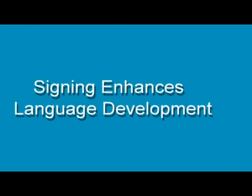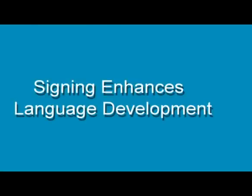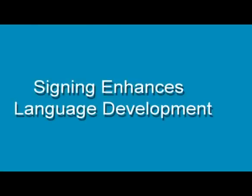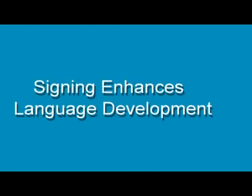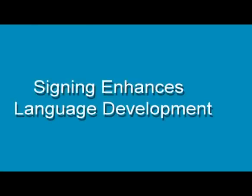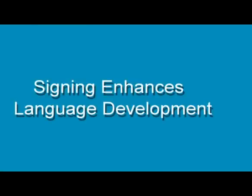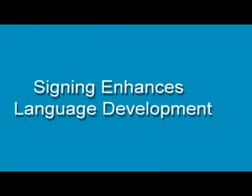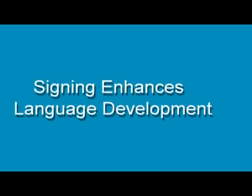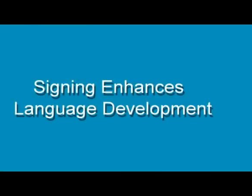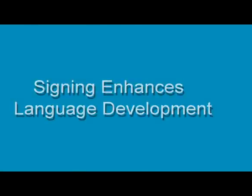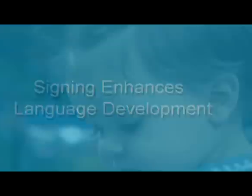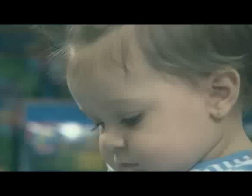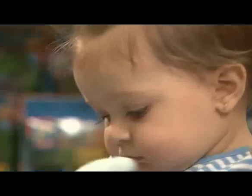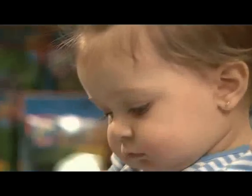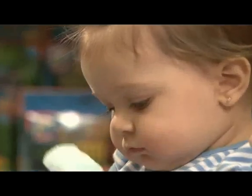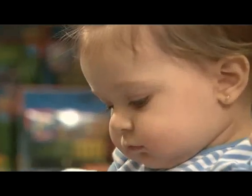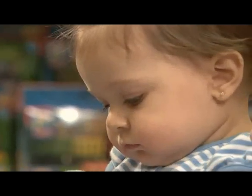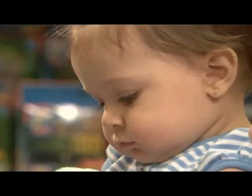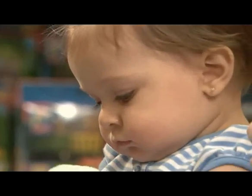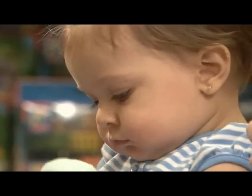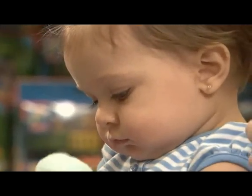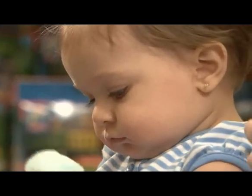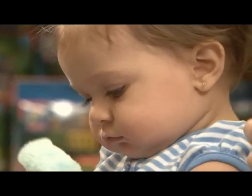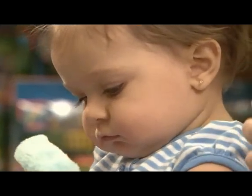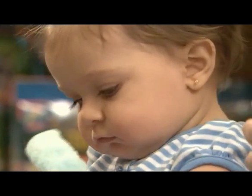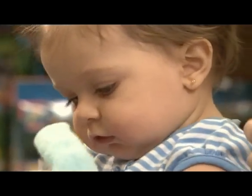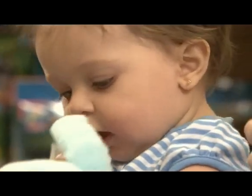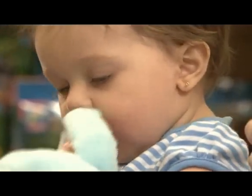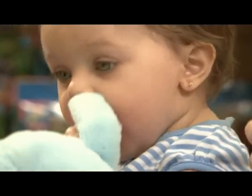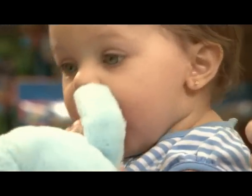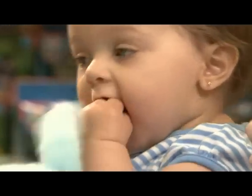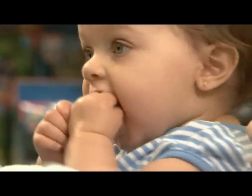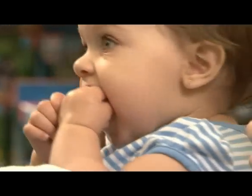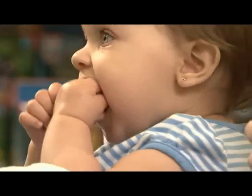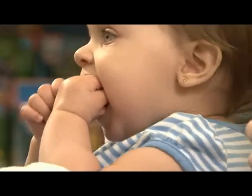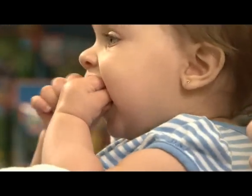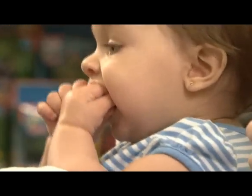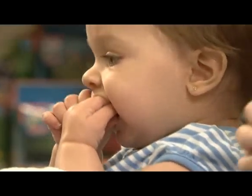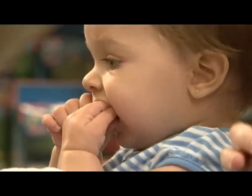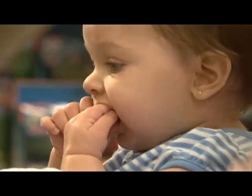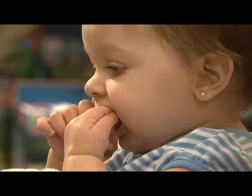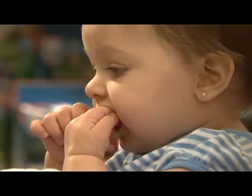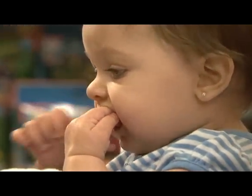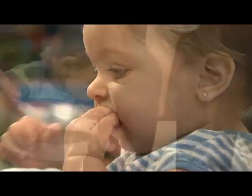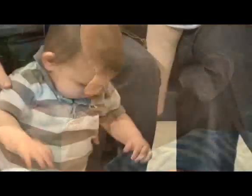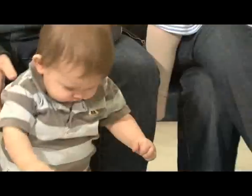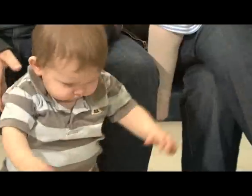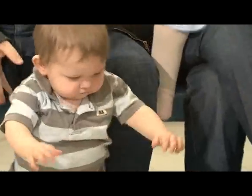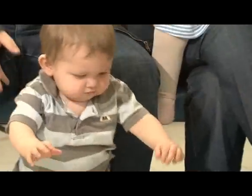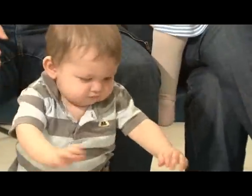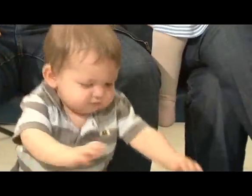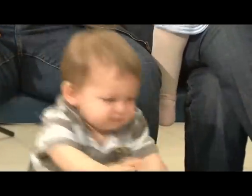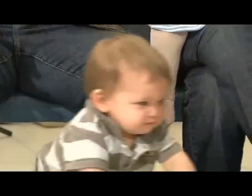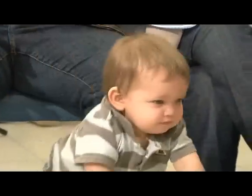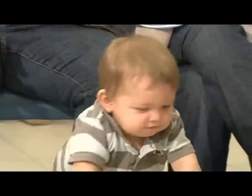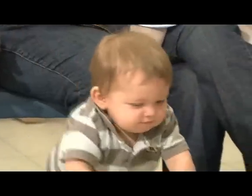Parents often ask if learning to sign will interfere with their children's language development. It's actually the opposite. Using sign language with